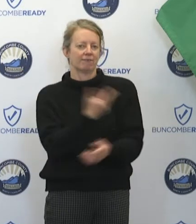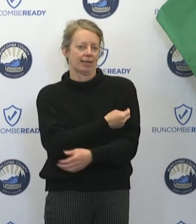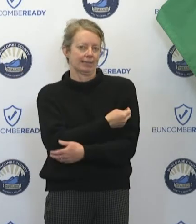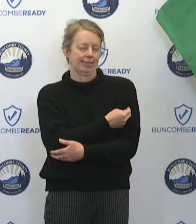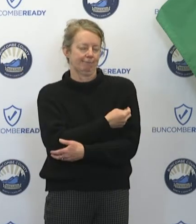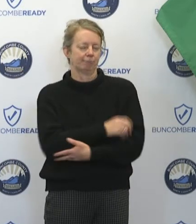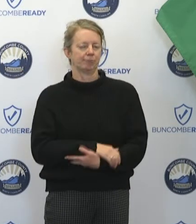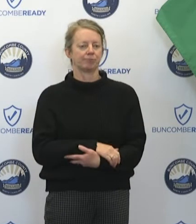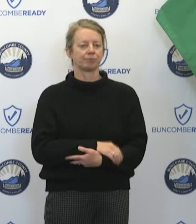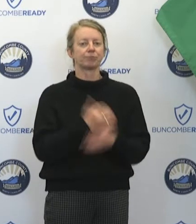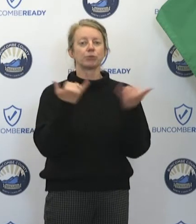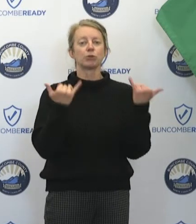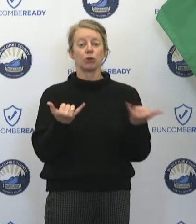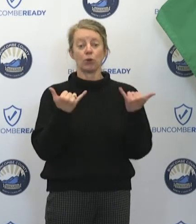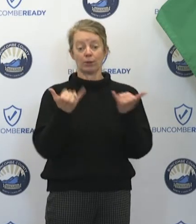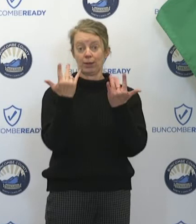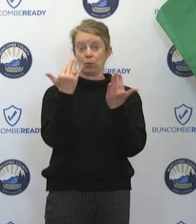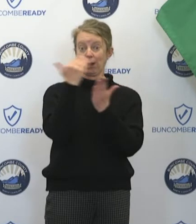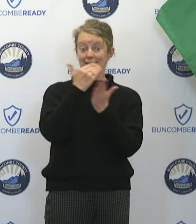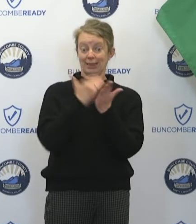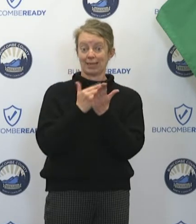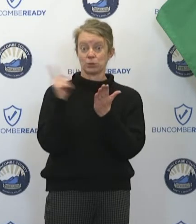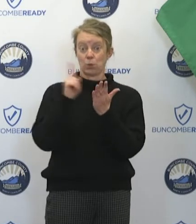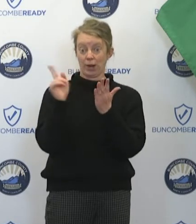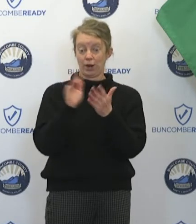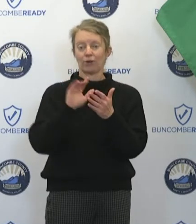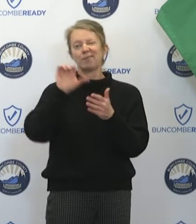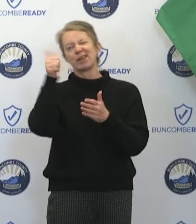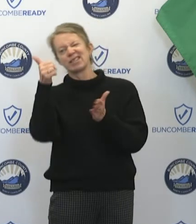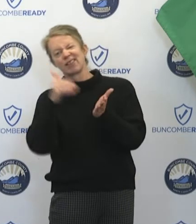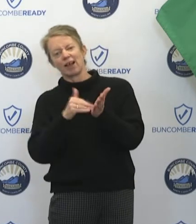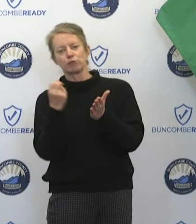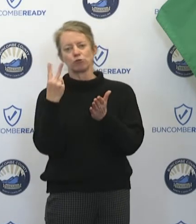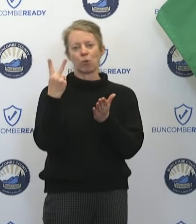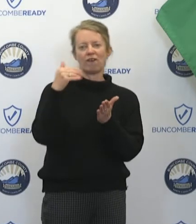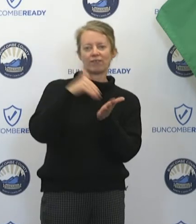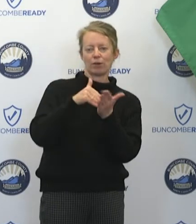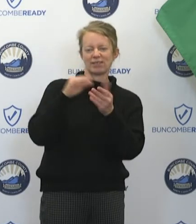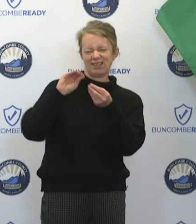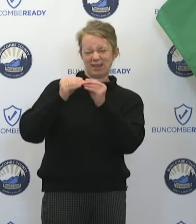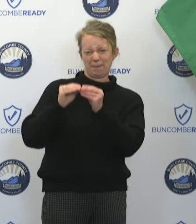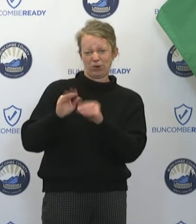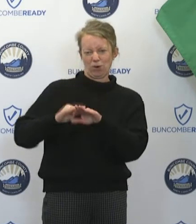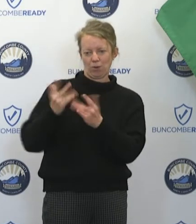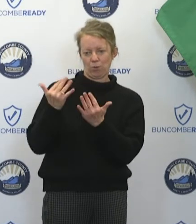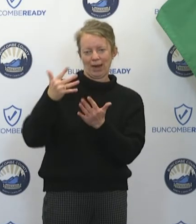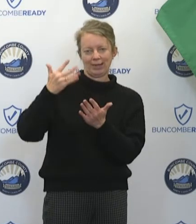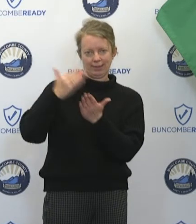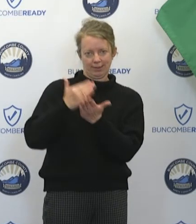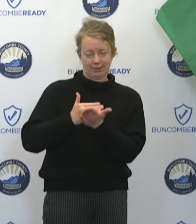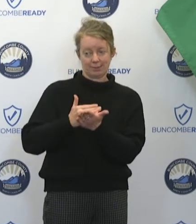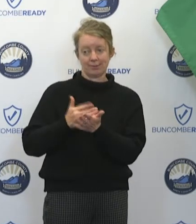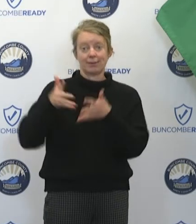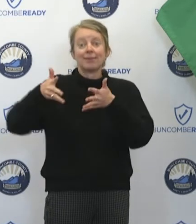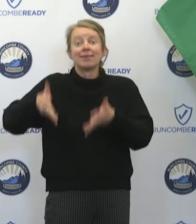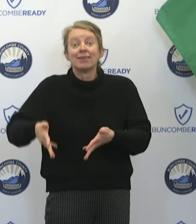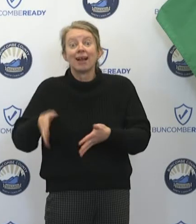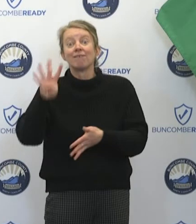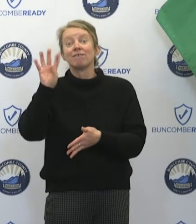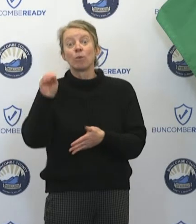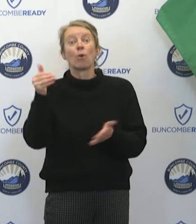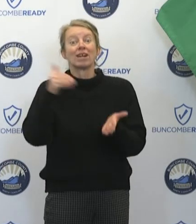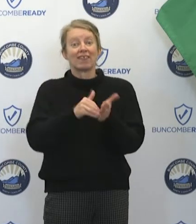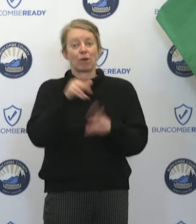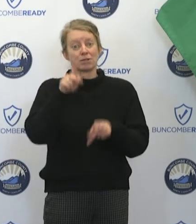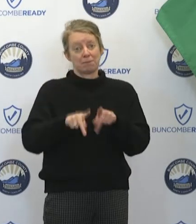Currently, we are scheduling in the 10,000 to 12,000 range on the county's wait list, leaving still about 40,000 people still